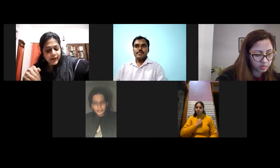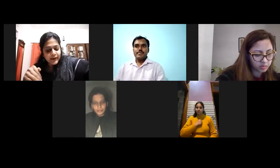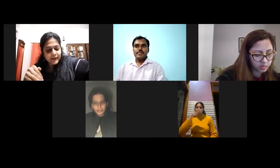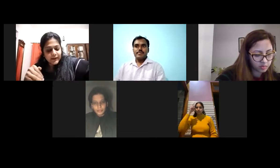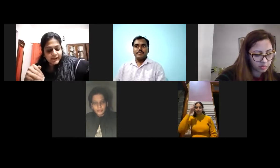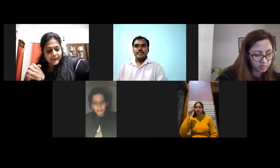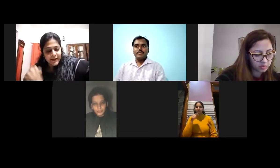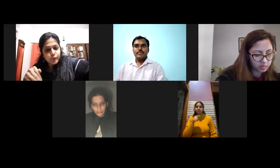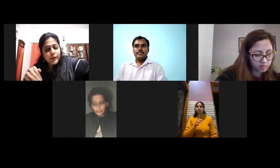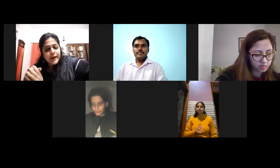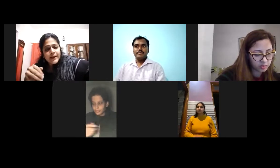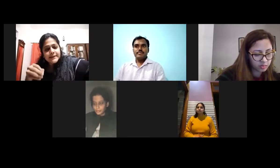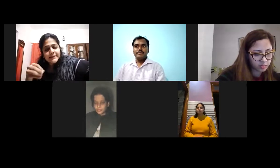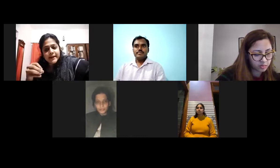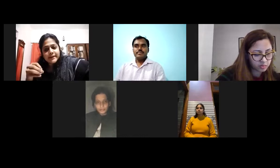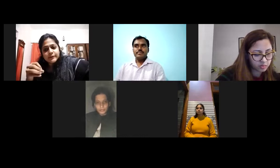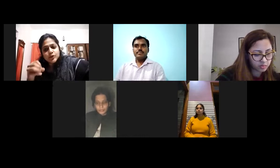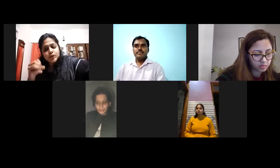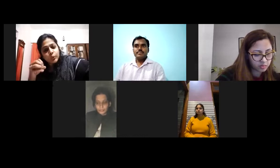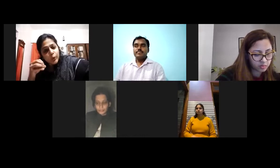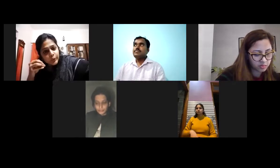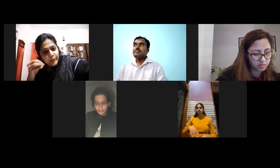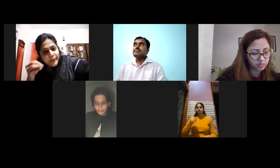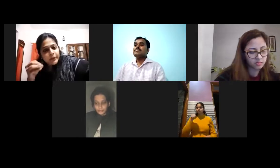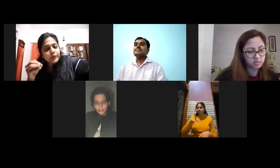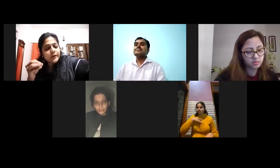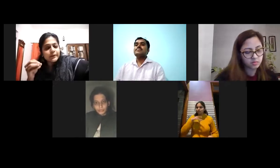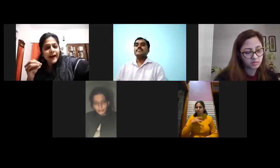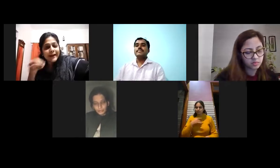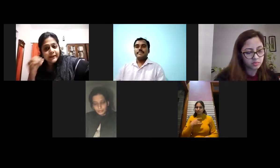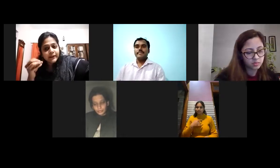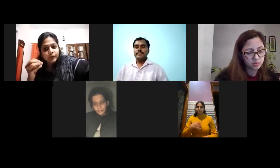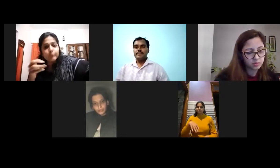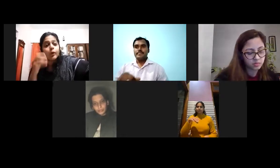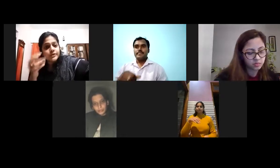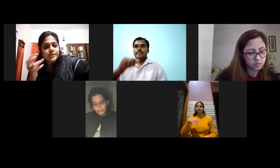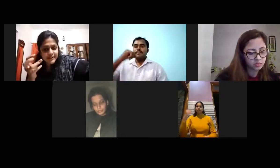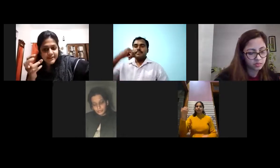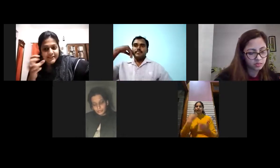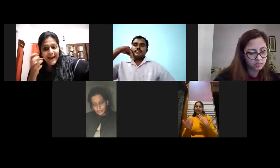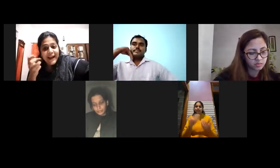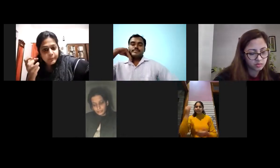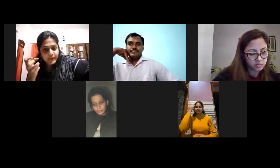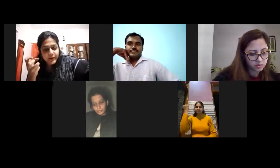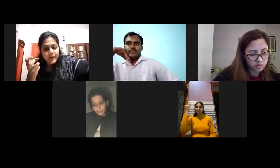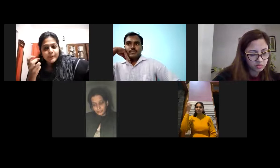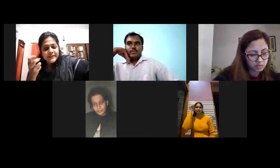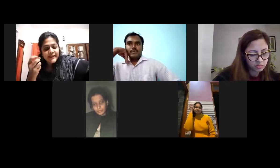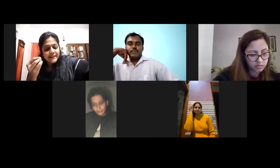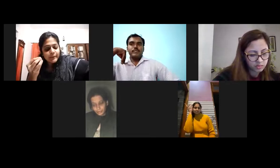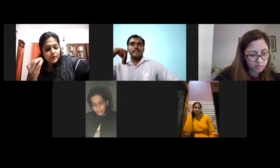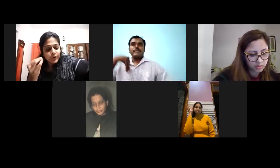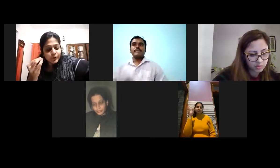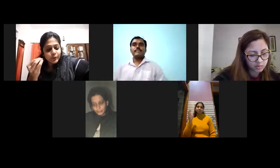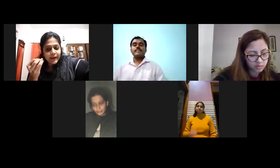you, therefore, is a sense in which do you want to comment on the idea of the monstrous, the animal,